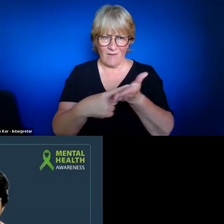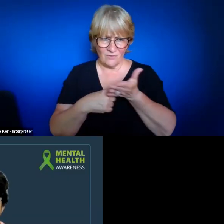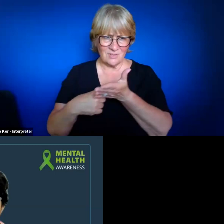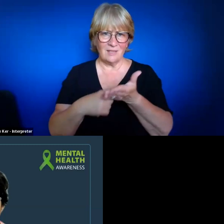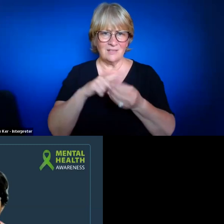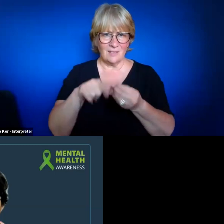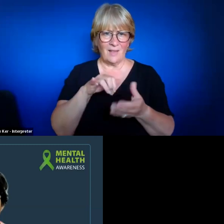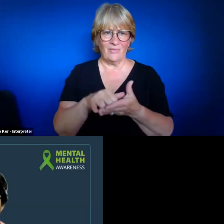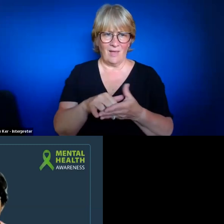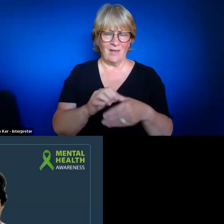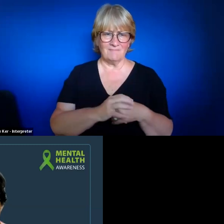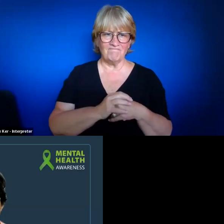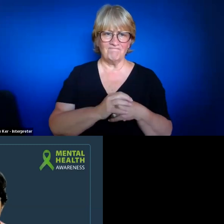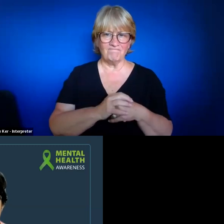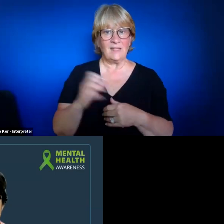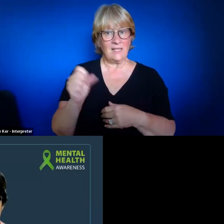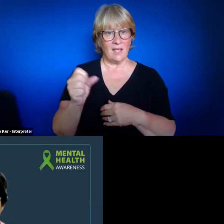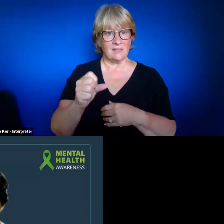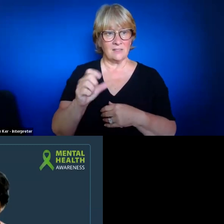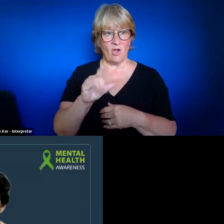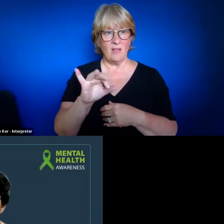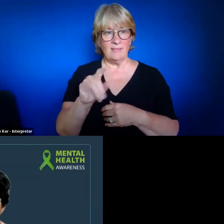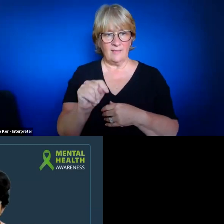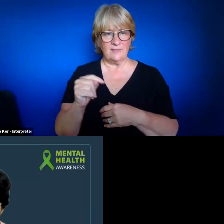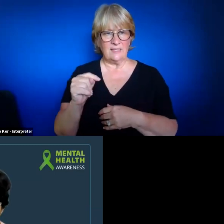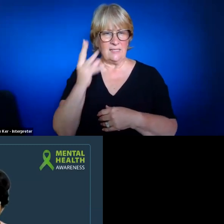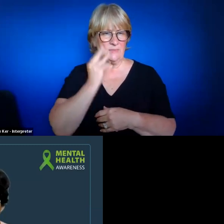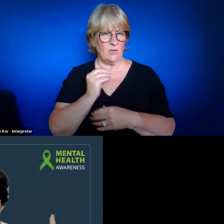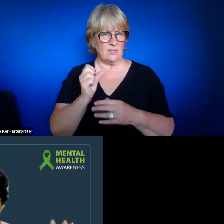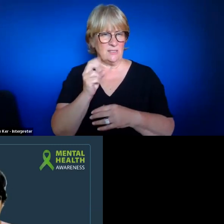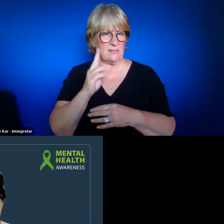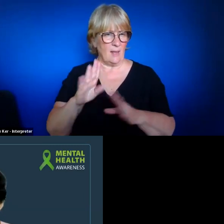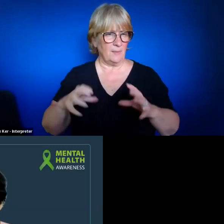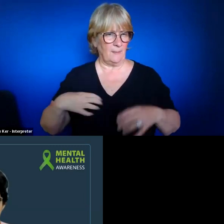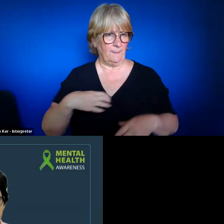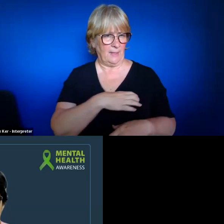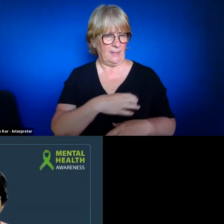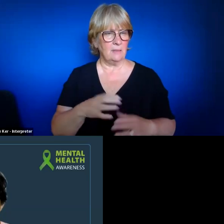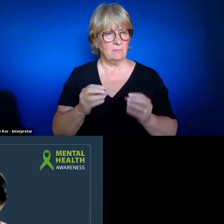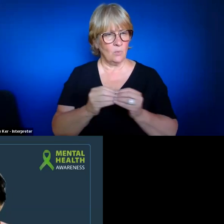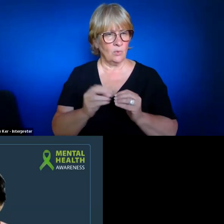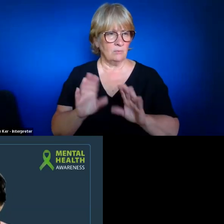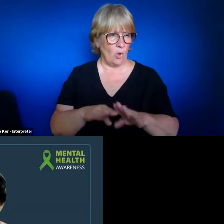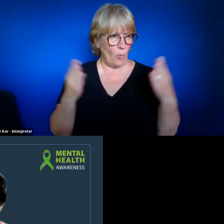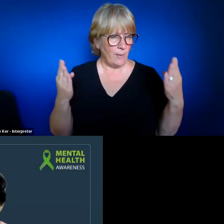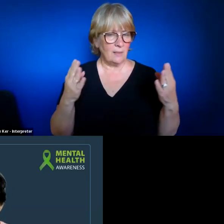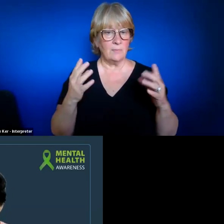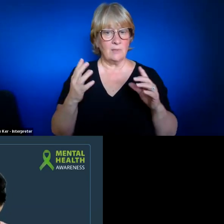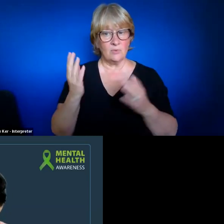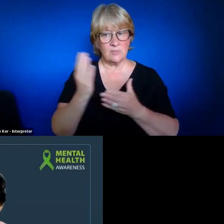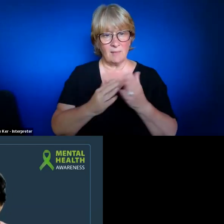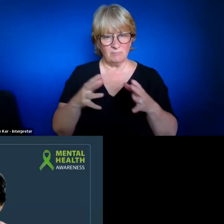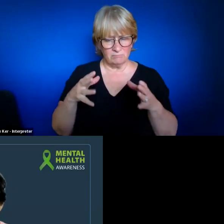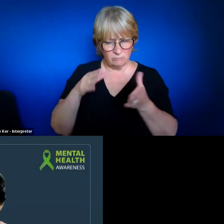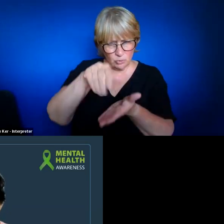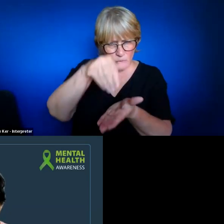that. And yes, our lived experience subcommittee is a more open, you know, group. People come, but there are some core people who